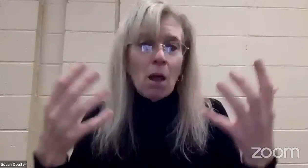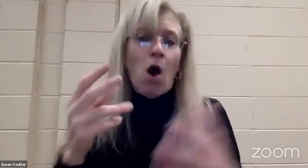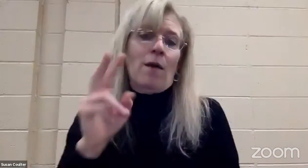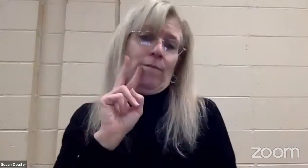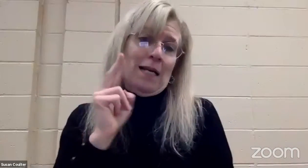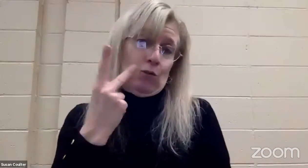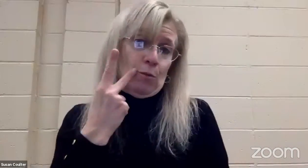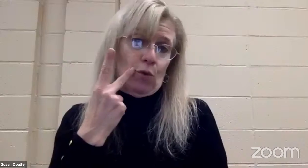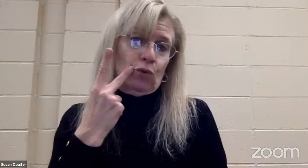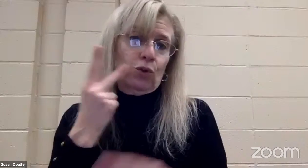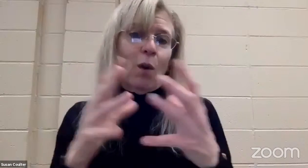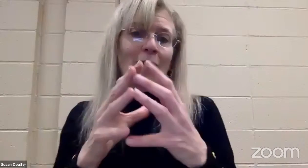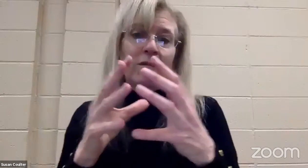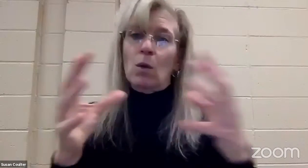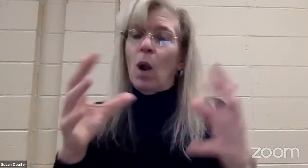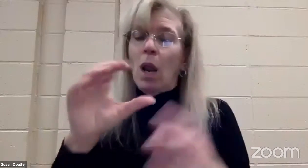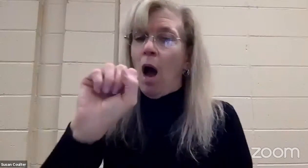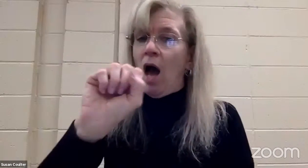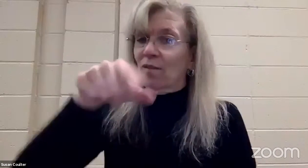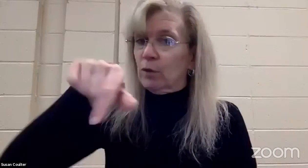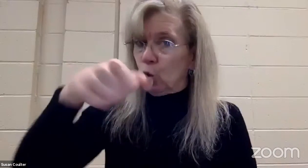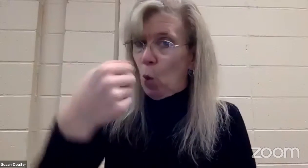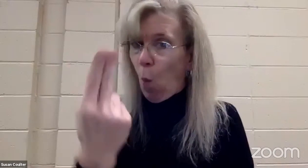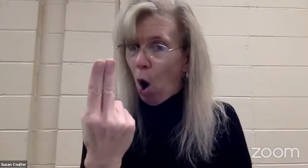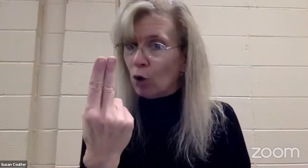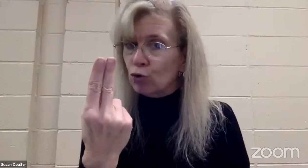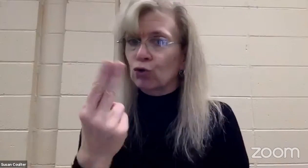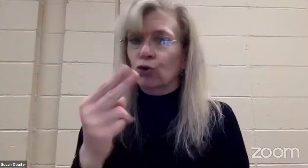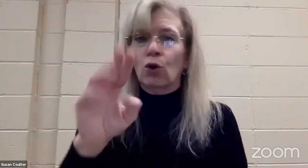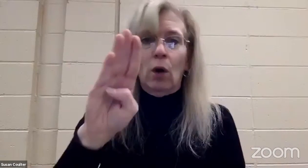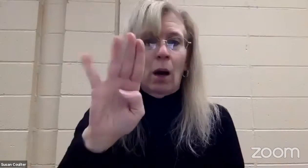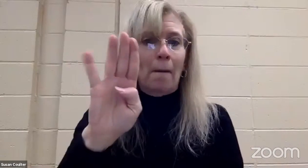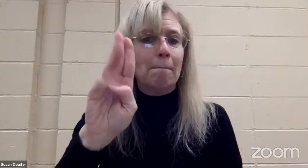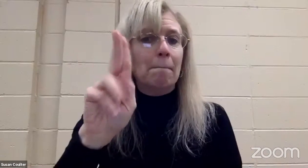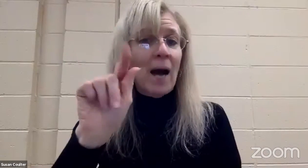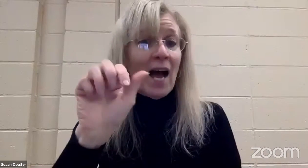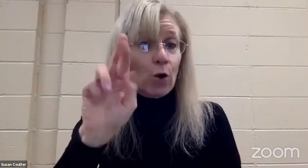a lot of vegetables. So I do a lot of squash,